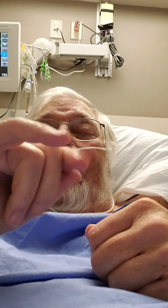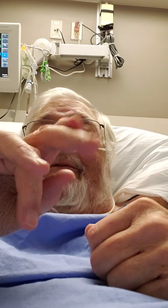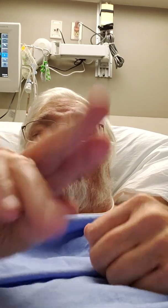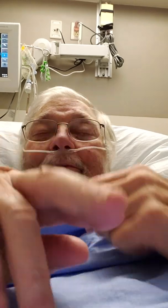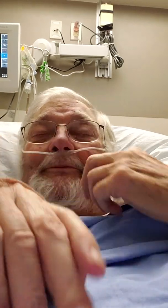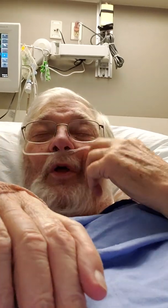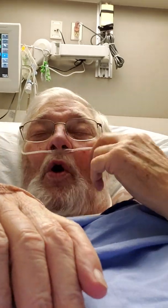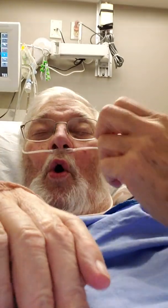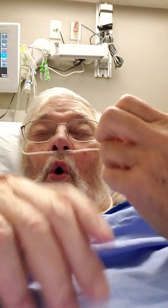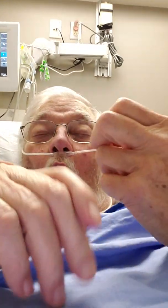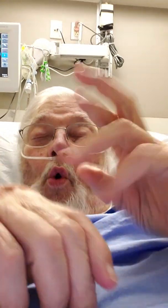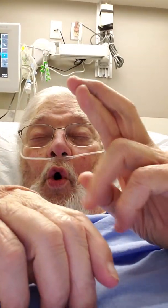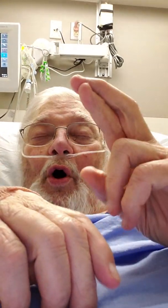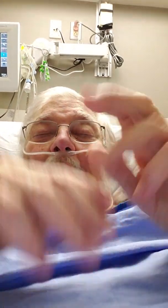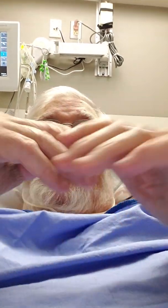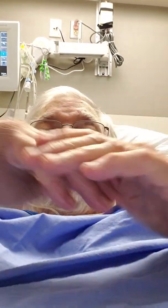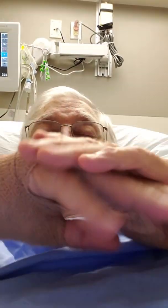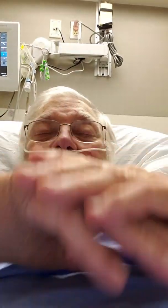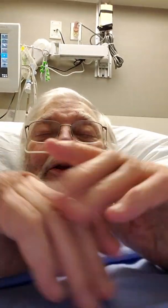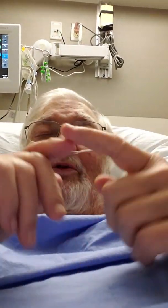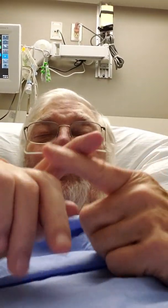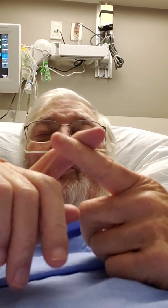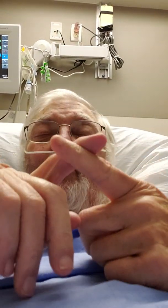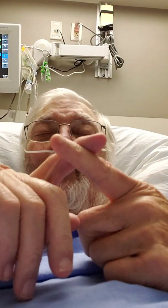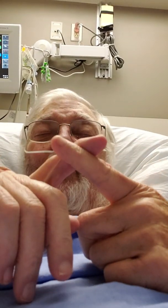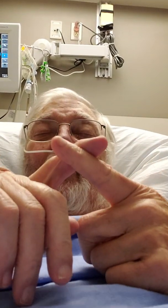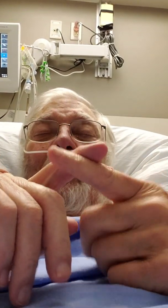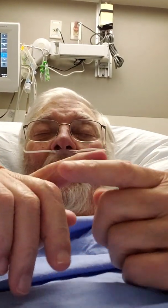caregiver or committing to